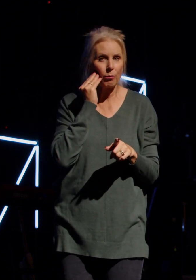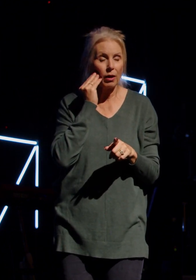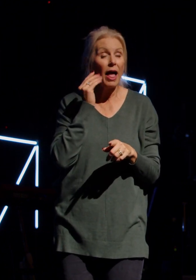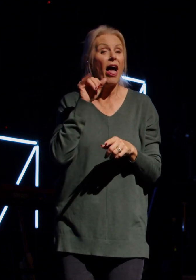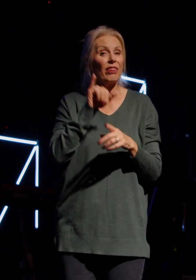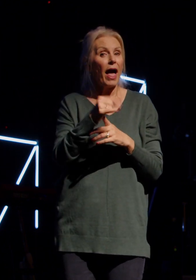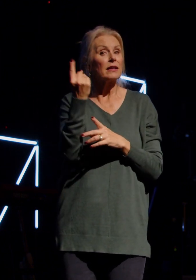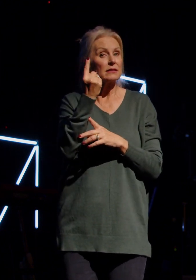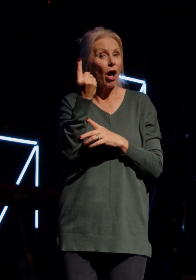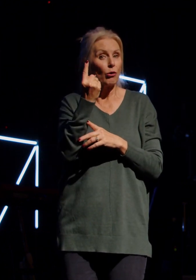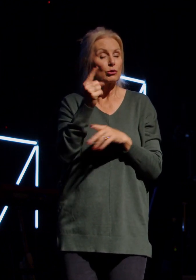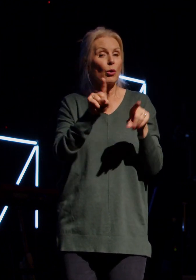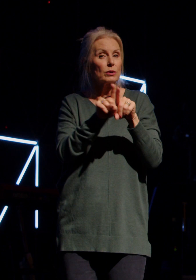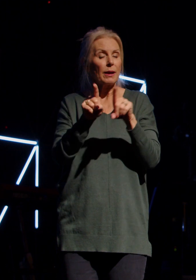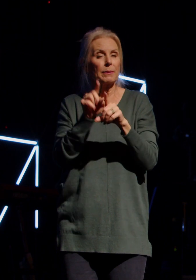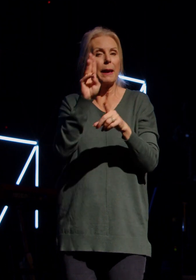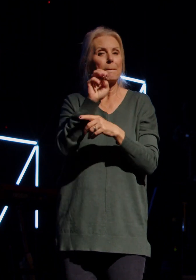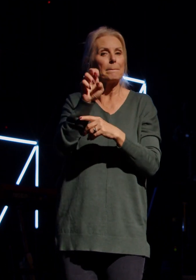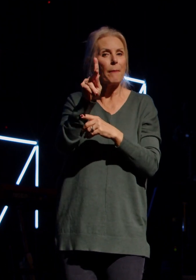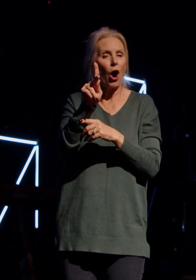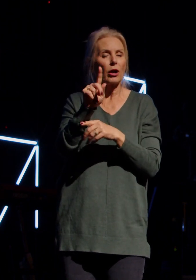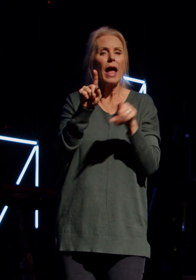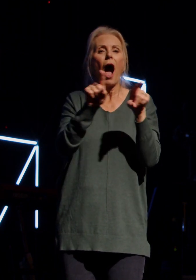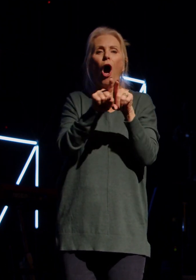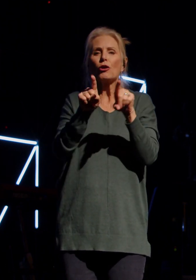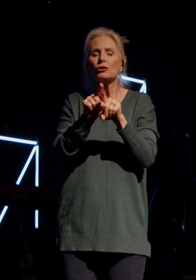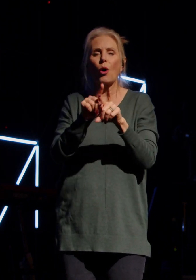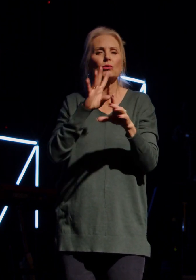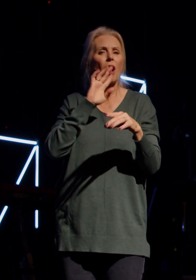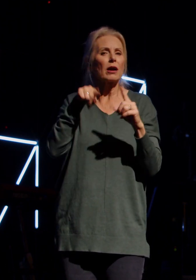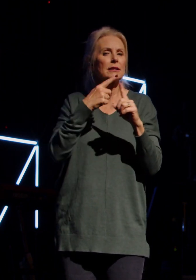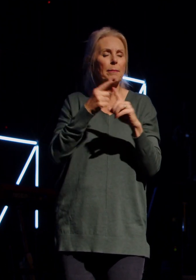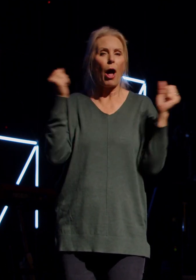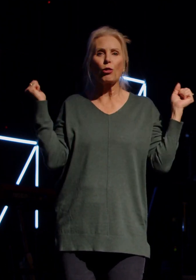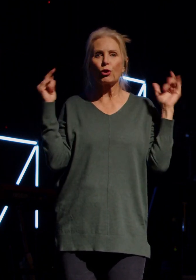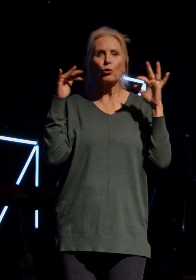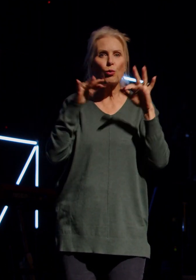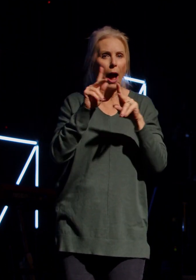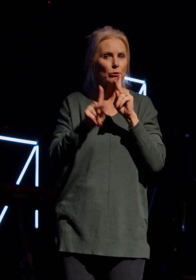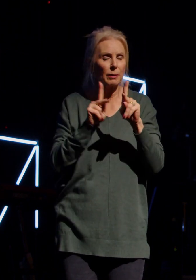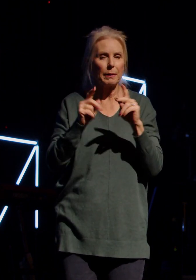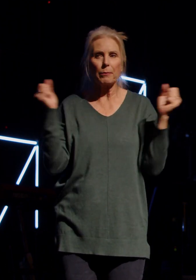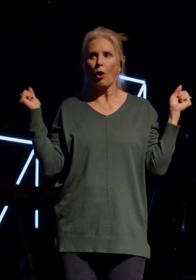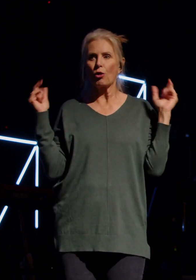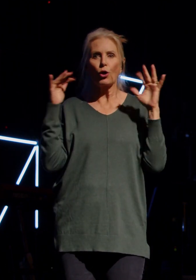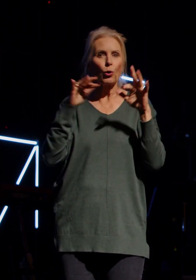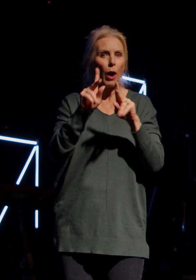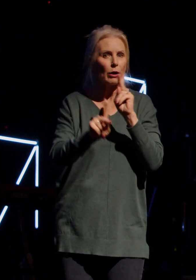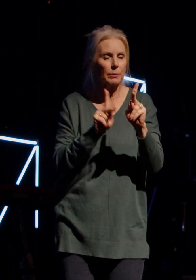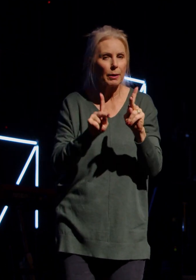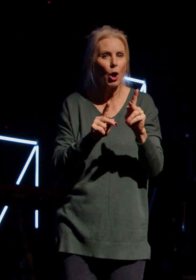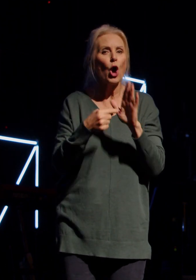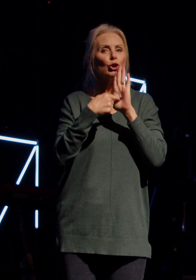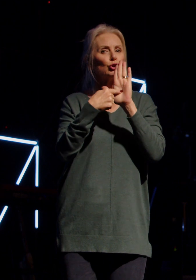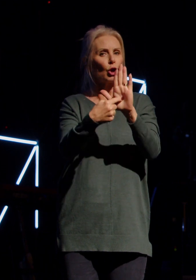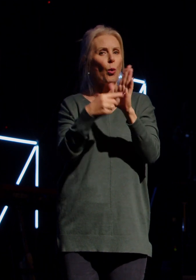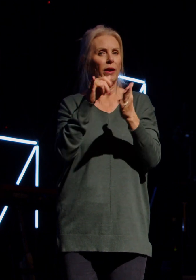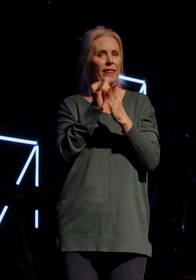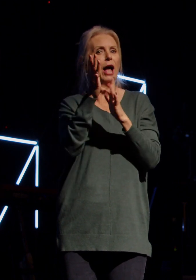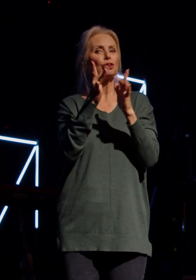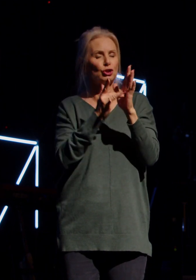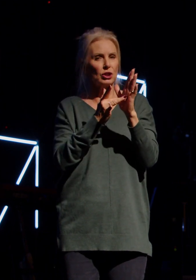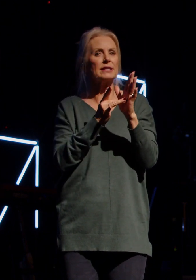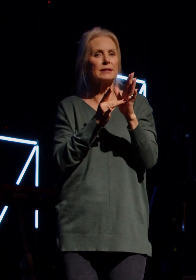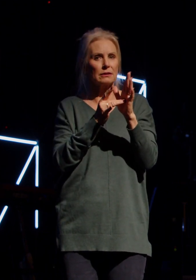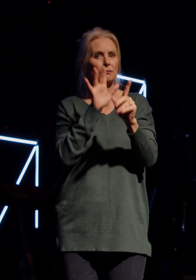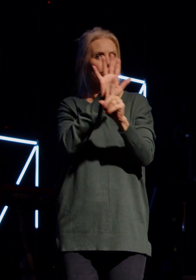also something that Mark does in his writing. He's constantly talking about the crowds early on in the first couple of chapters, showing Jesus' fame. It starts